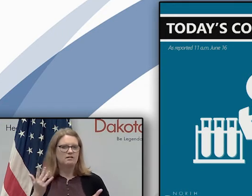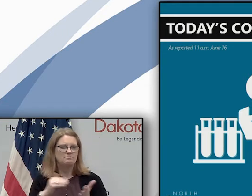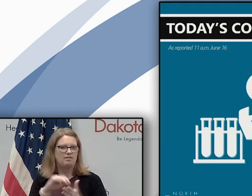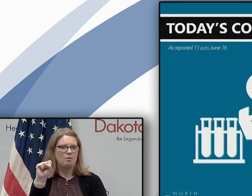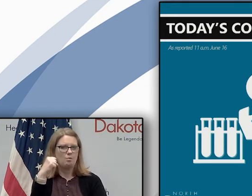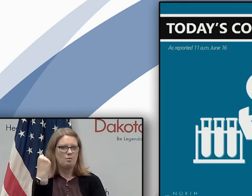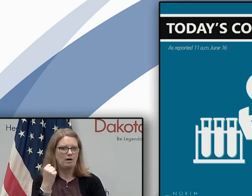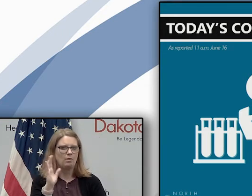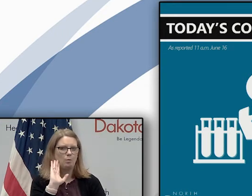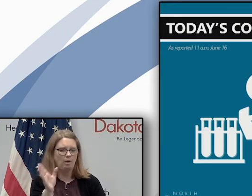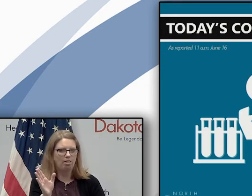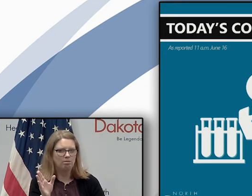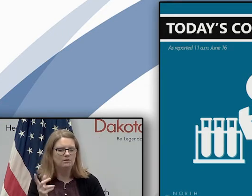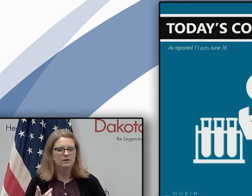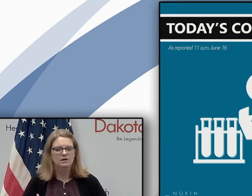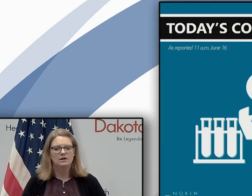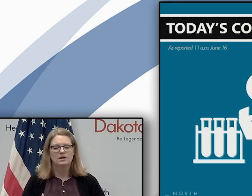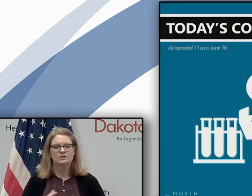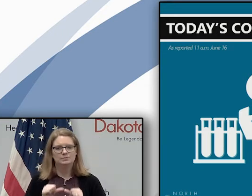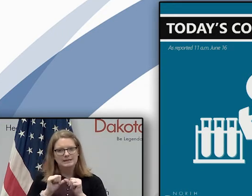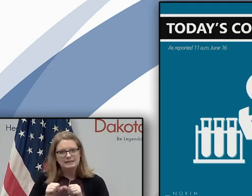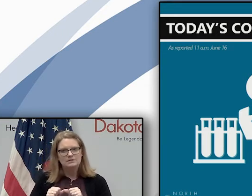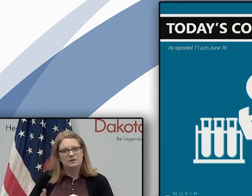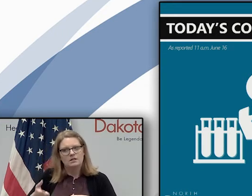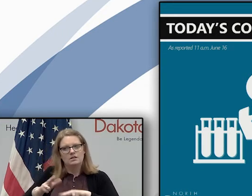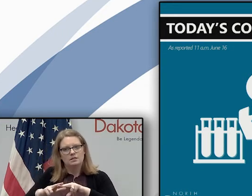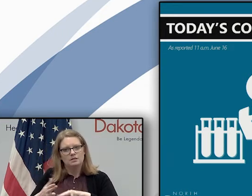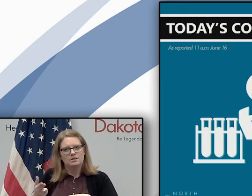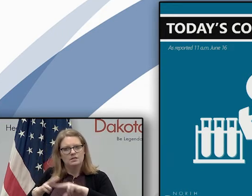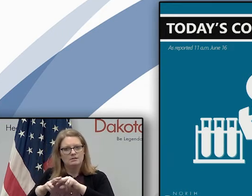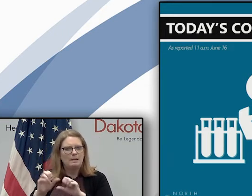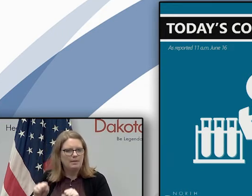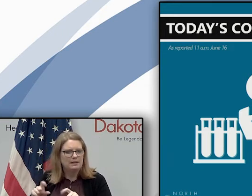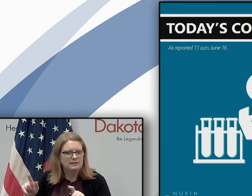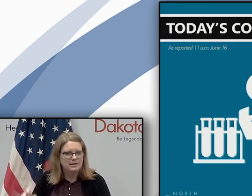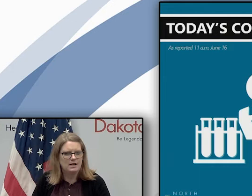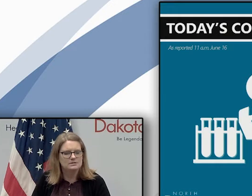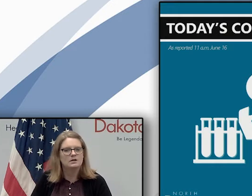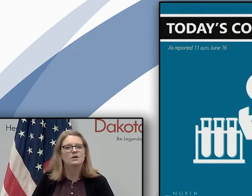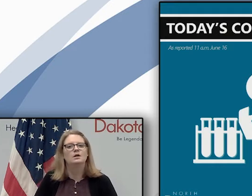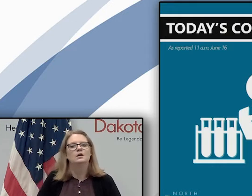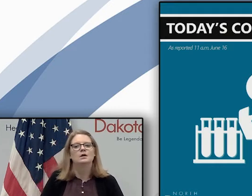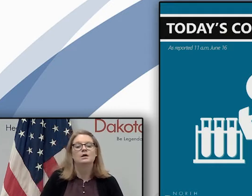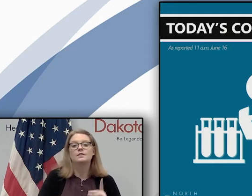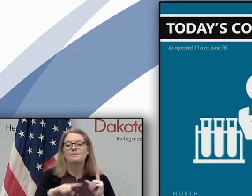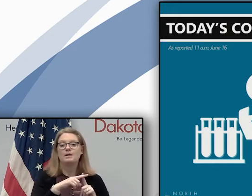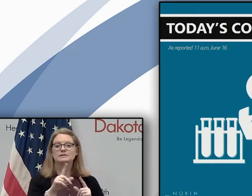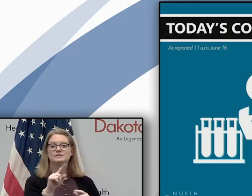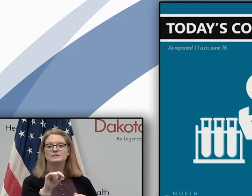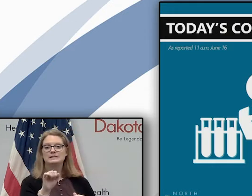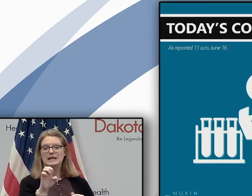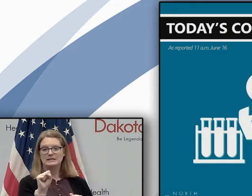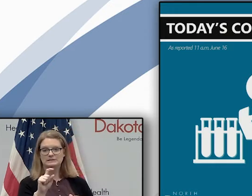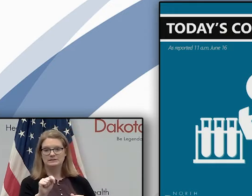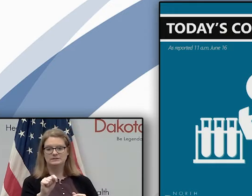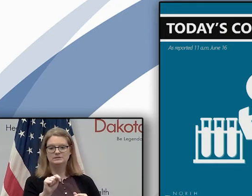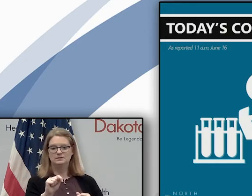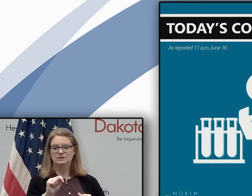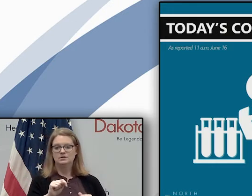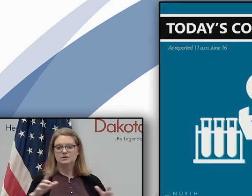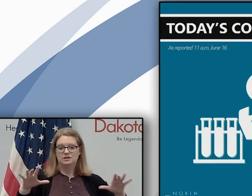record. We continue to grow our capability in testing. The positive test rate that we